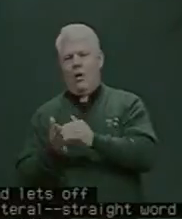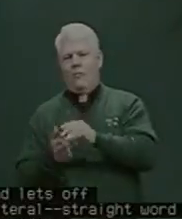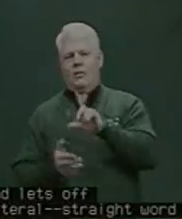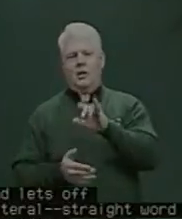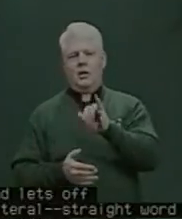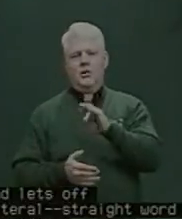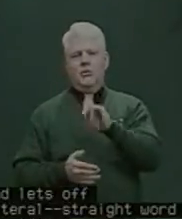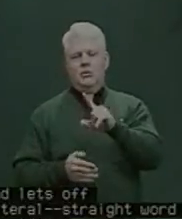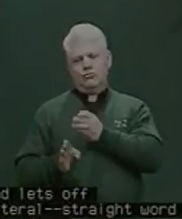16.